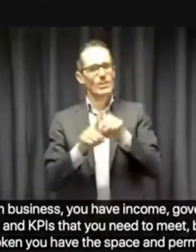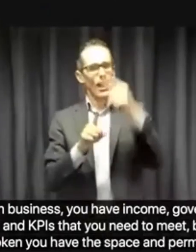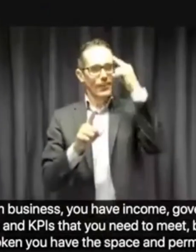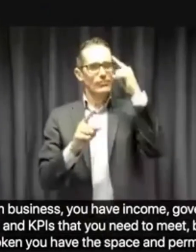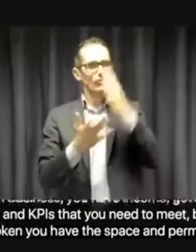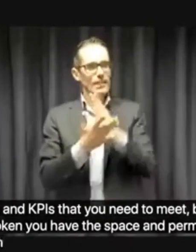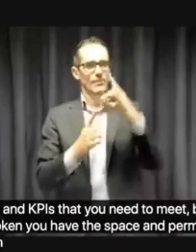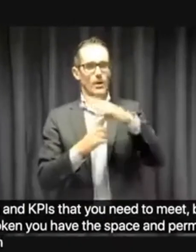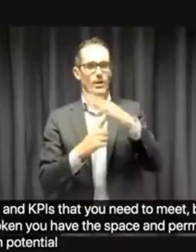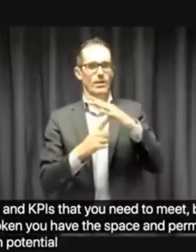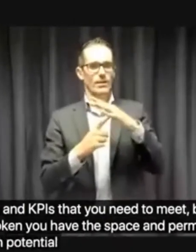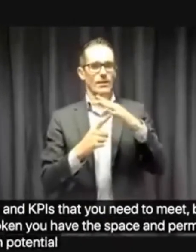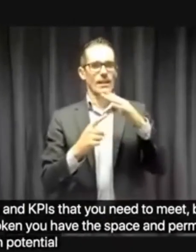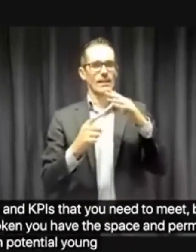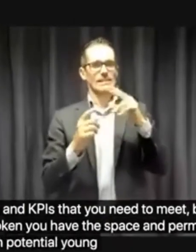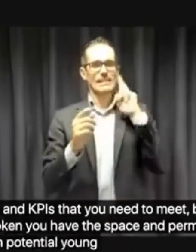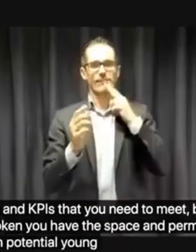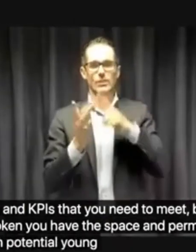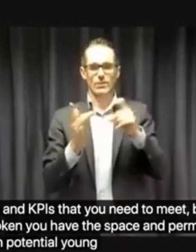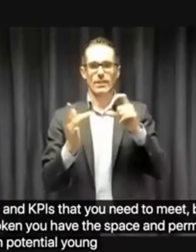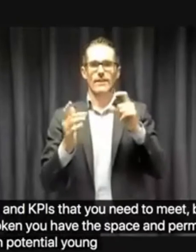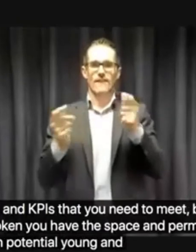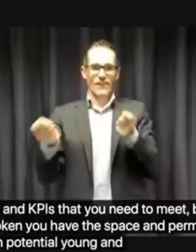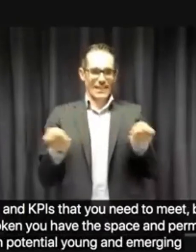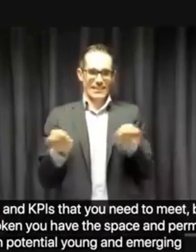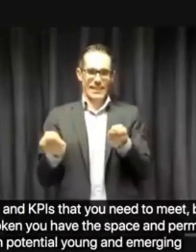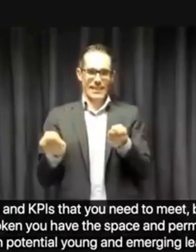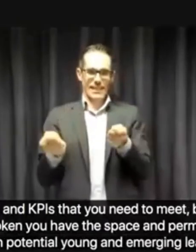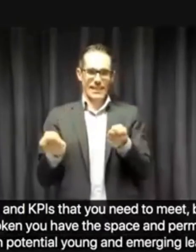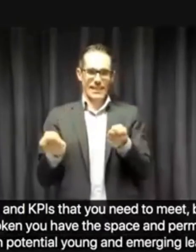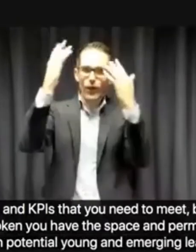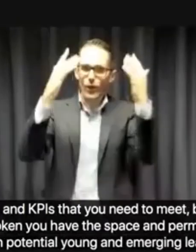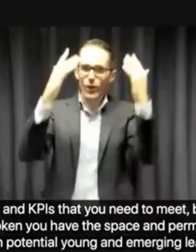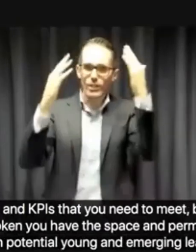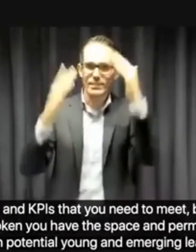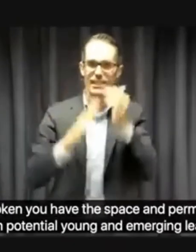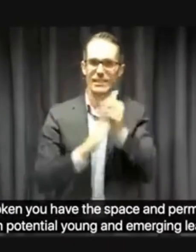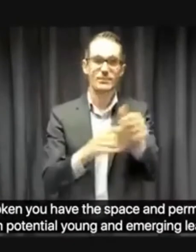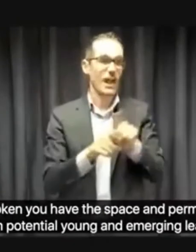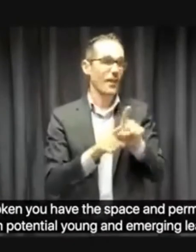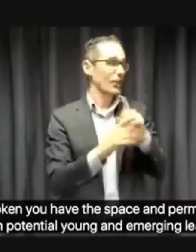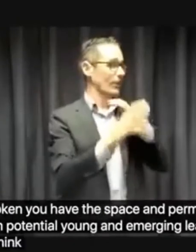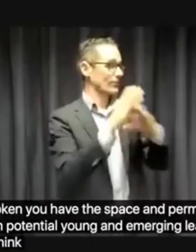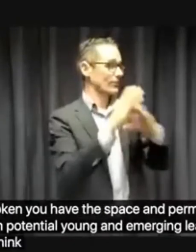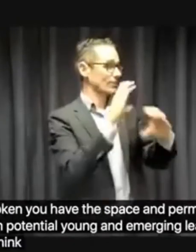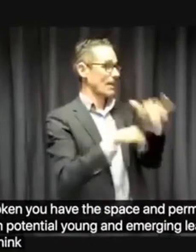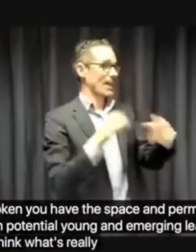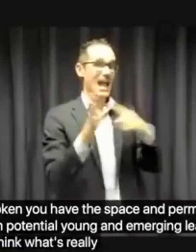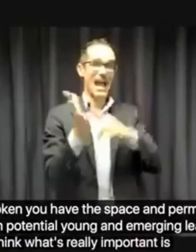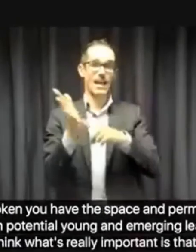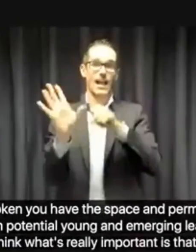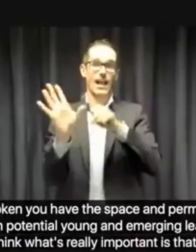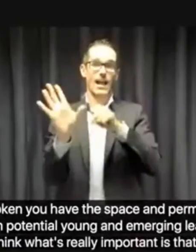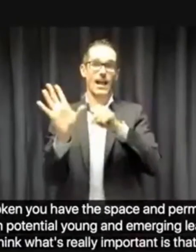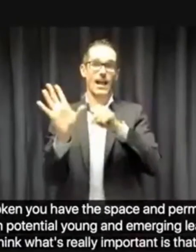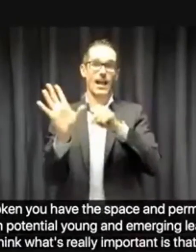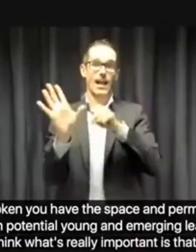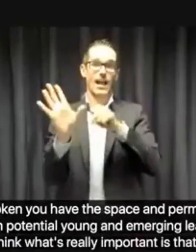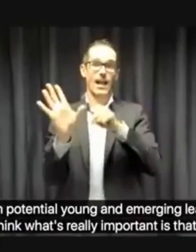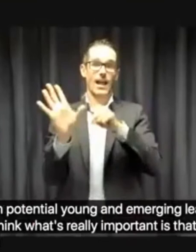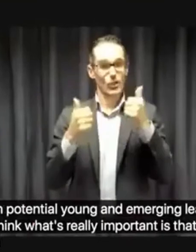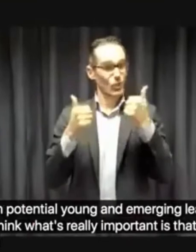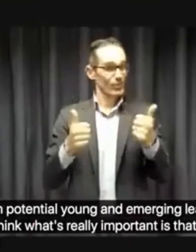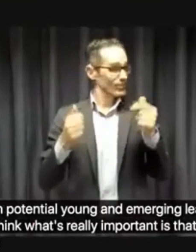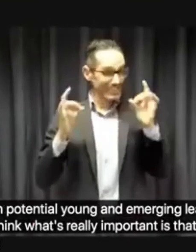leaders. And also, I think what's really important is that Deep Victoria facilitates thought leadership, like the conversations